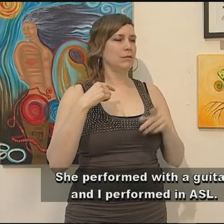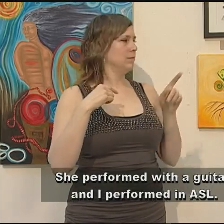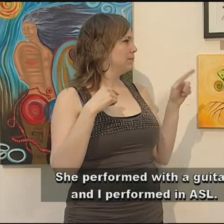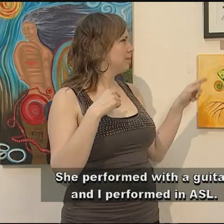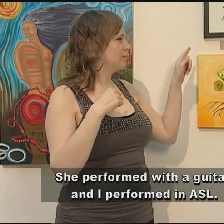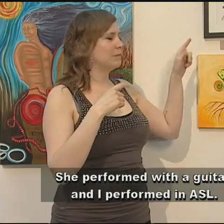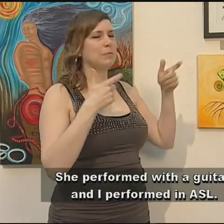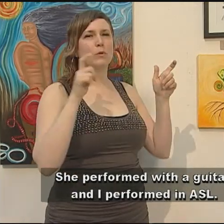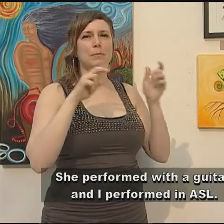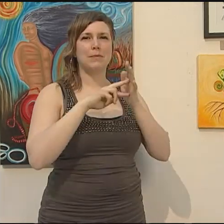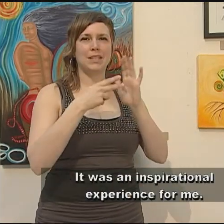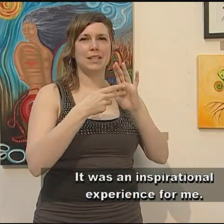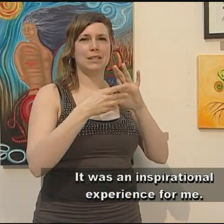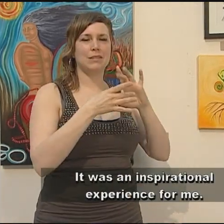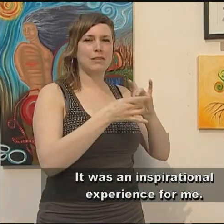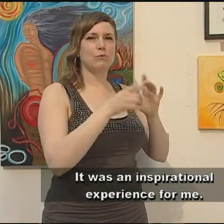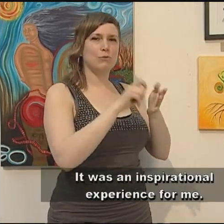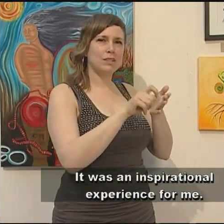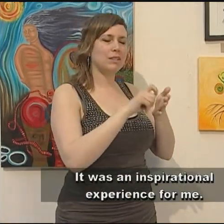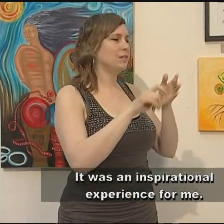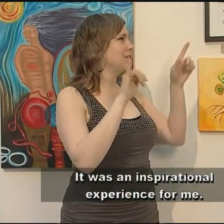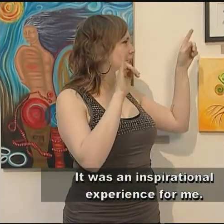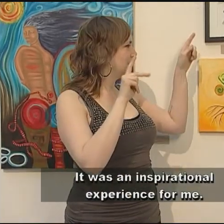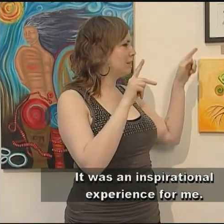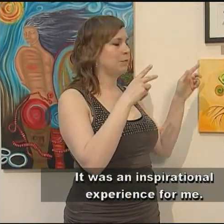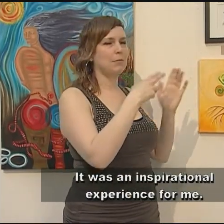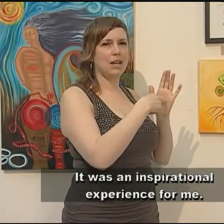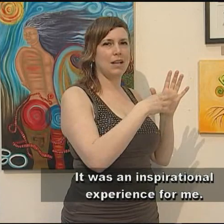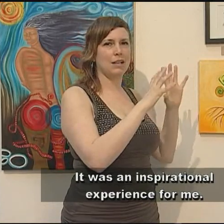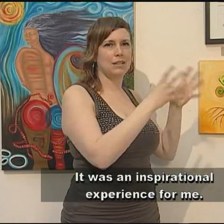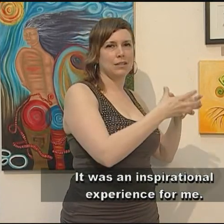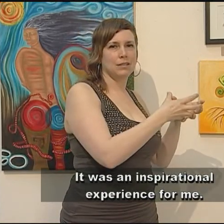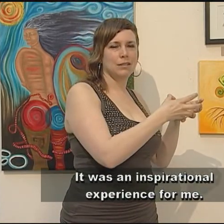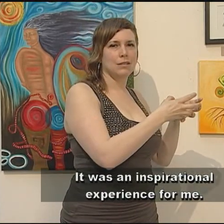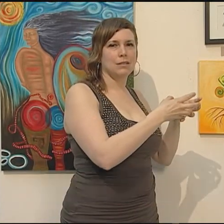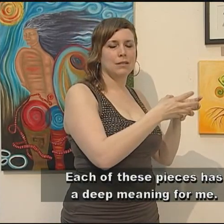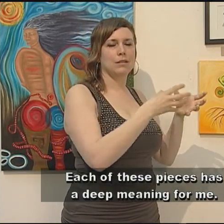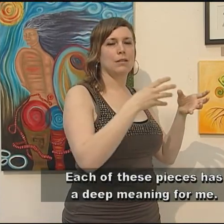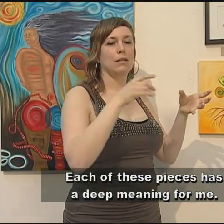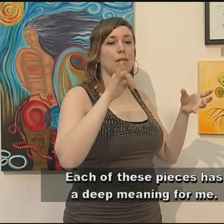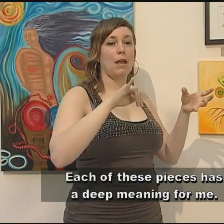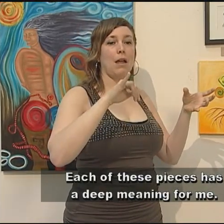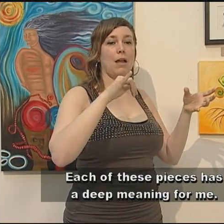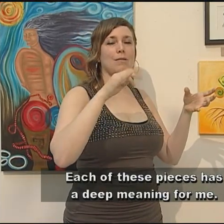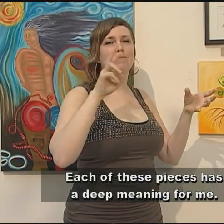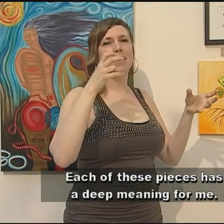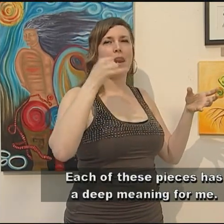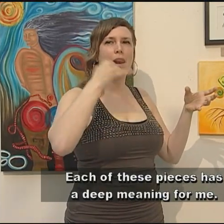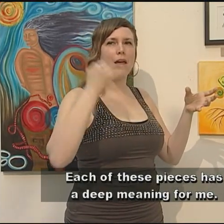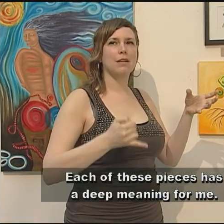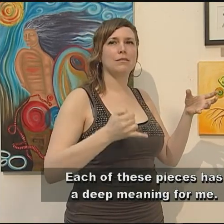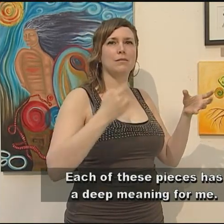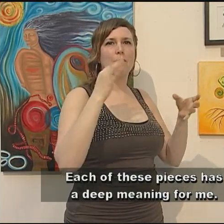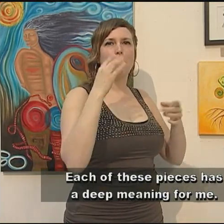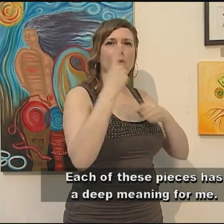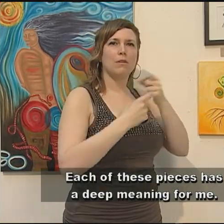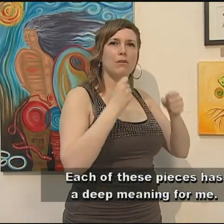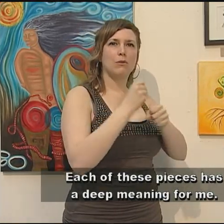in ASL. It was an inspirational experience for me. Each of these pieces has a deep meaning for me.